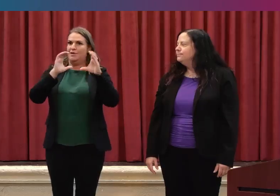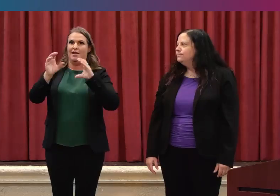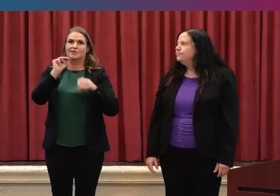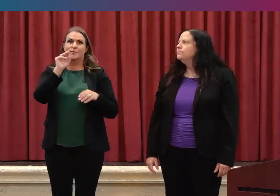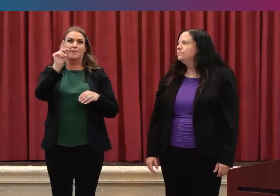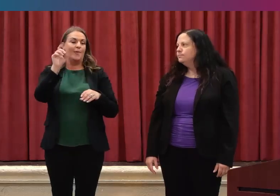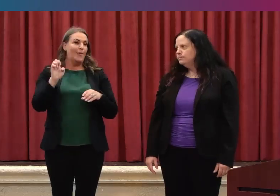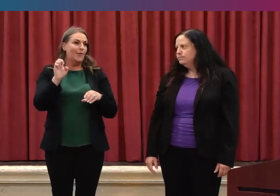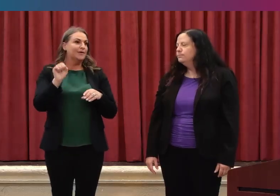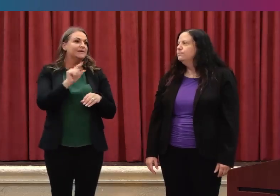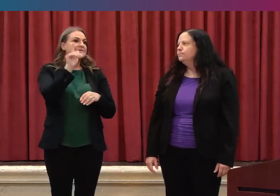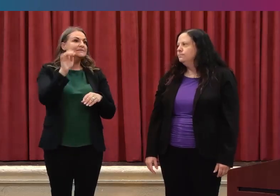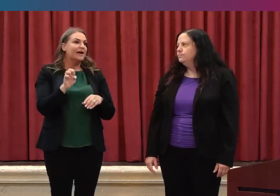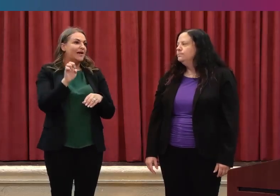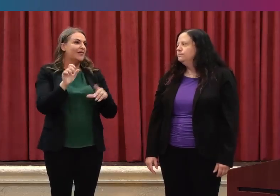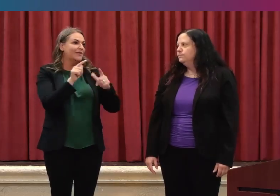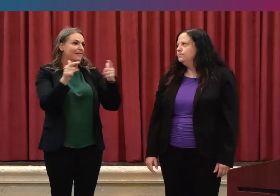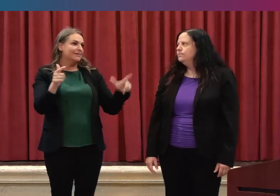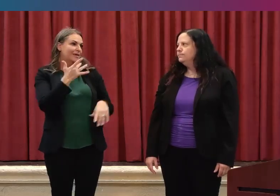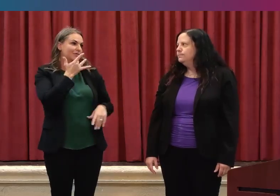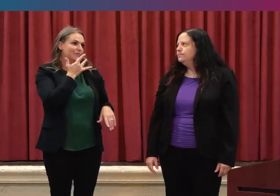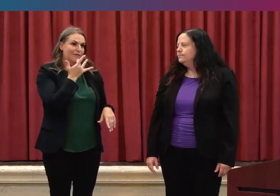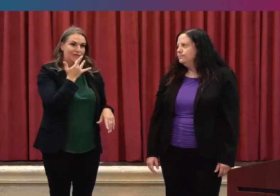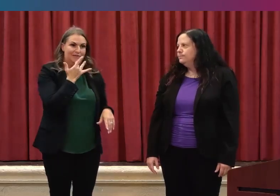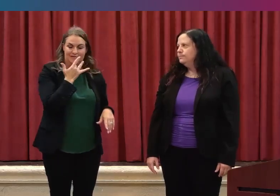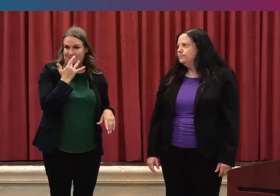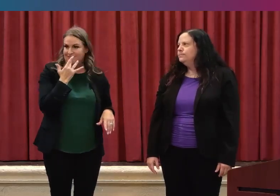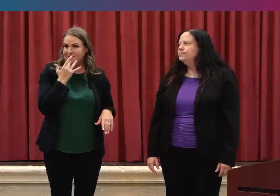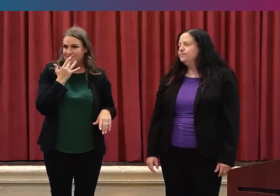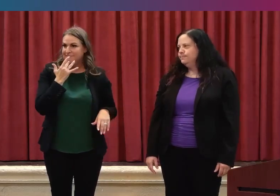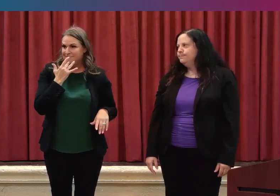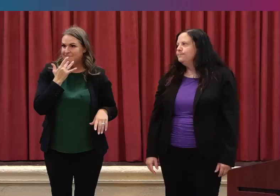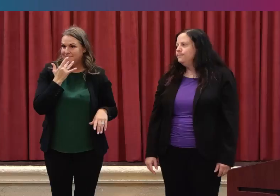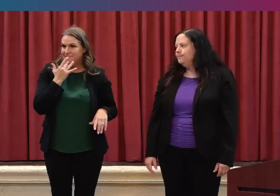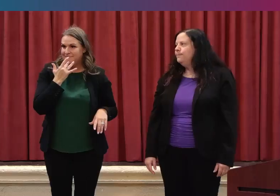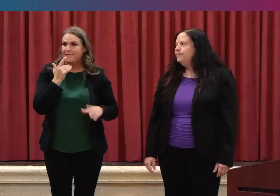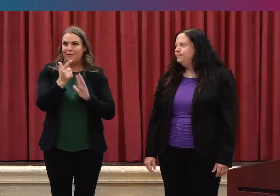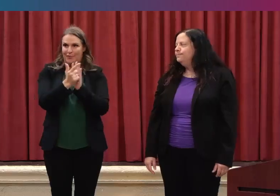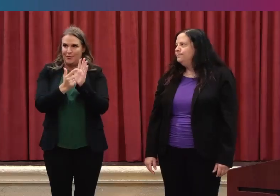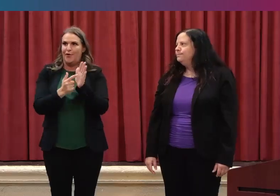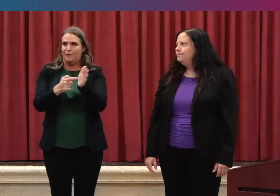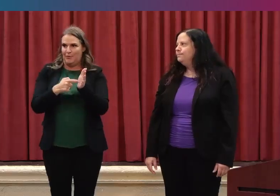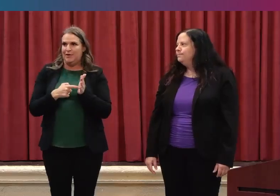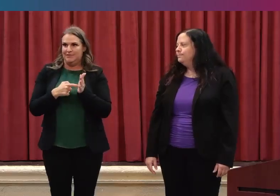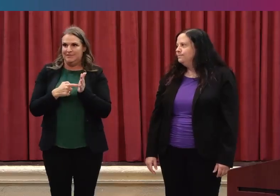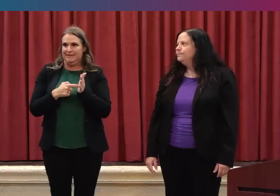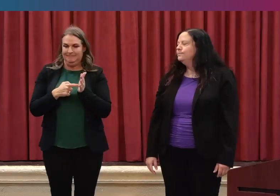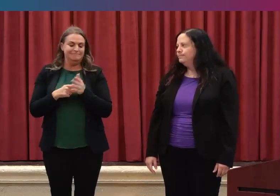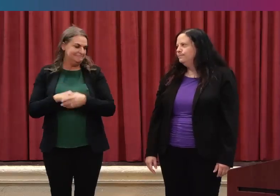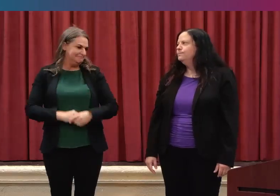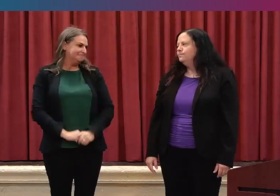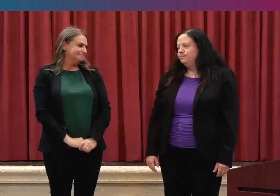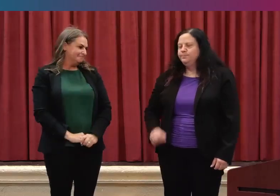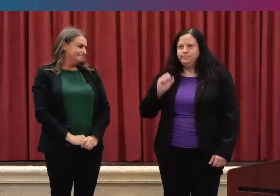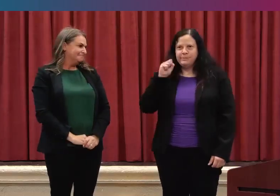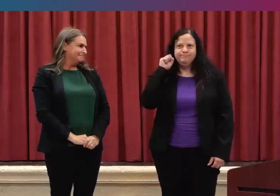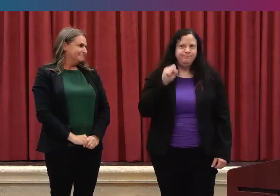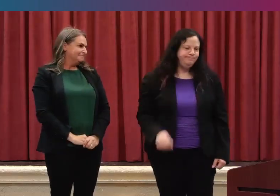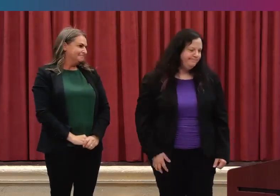interpreting services, it's your right to have it provided to you, whatever mode or whatever style is best for